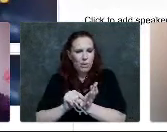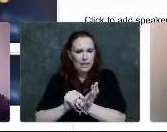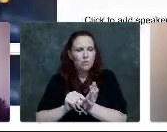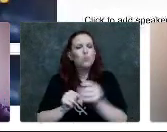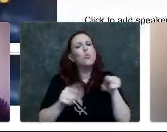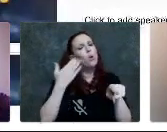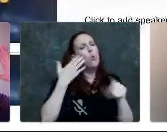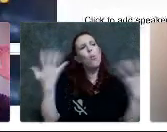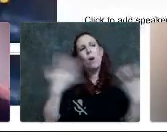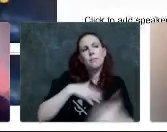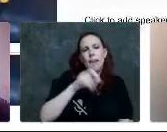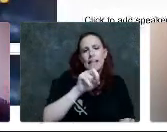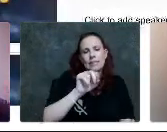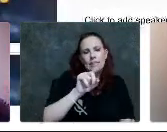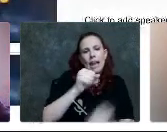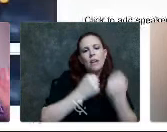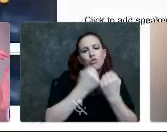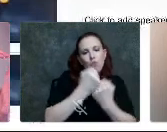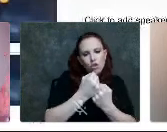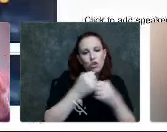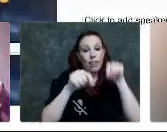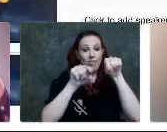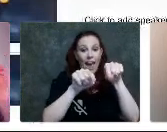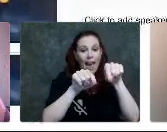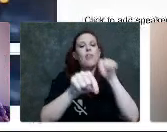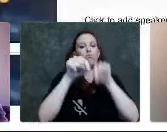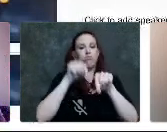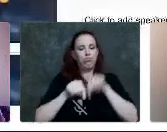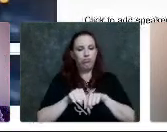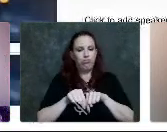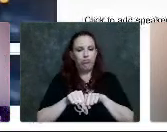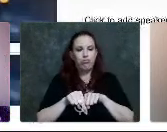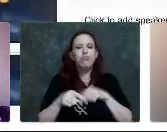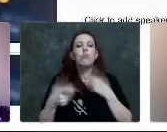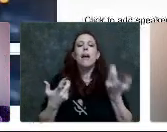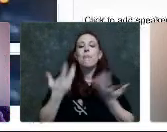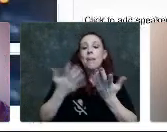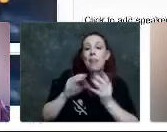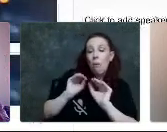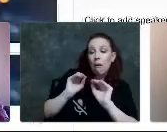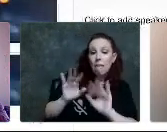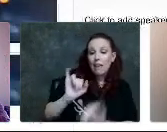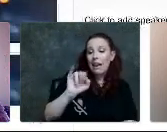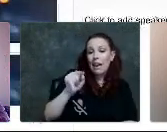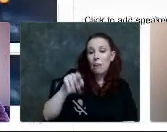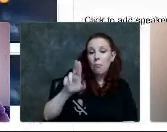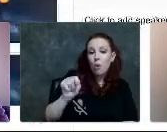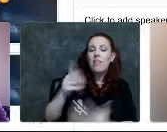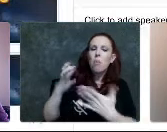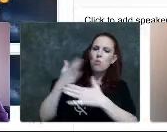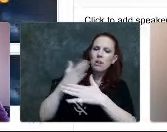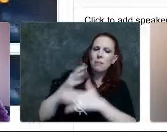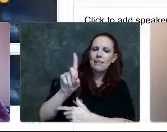there to see a lot of interview problems are, here's some input, put stuff in an intermediate data structure, and then collate it into like